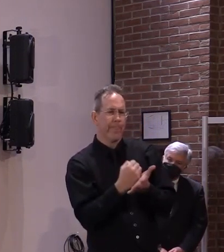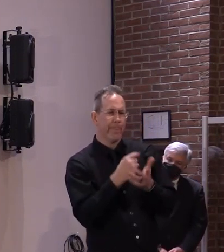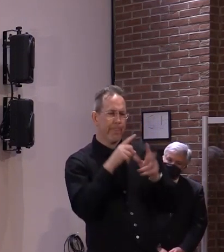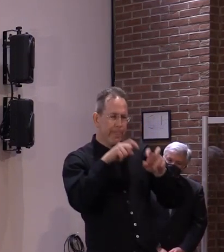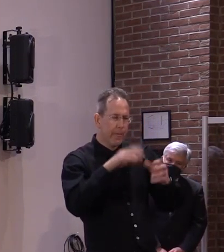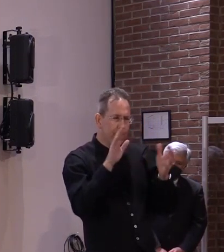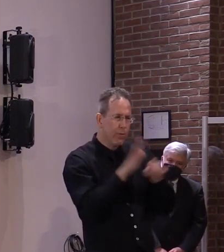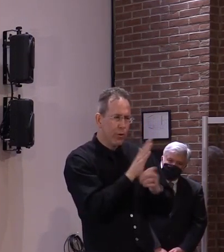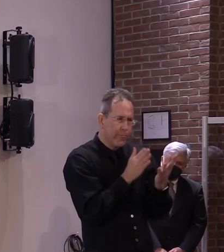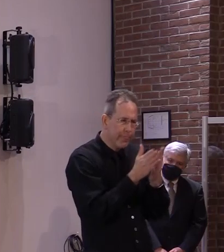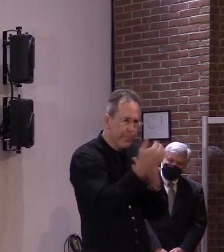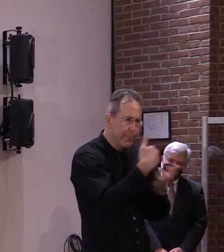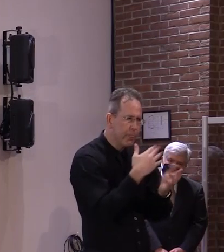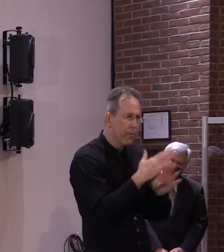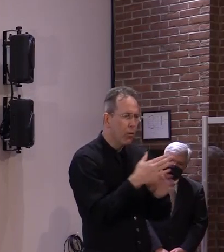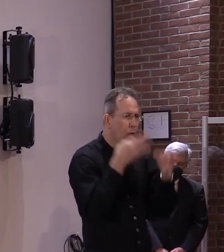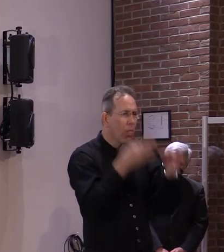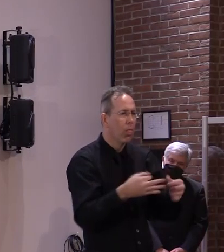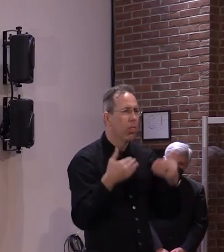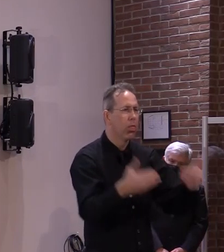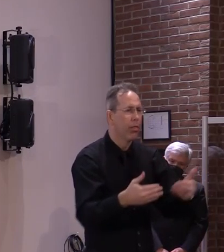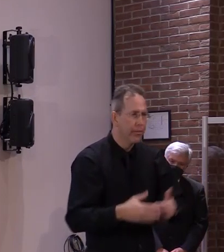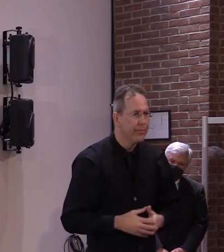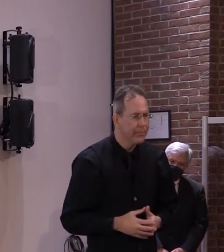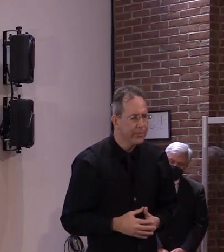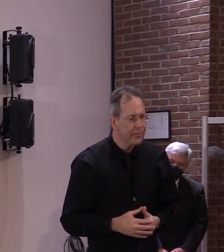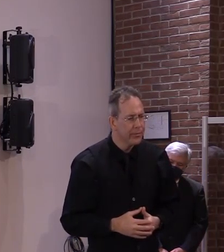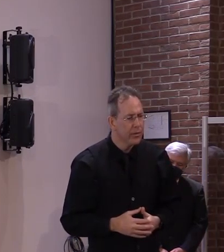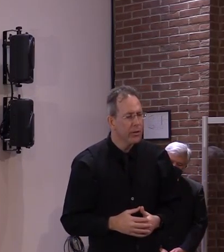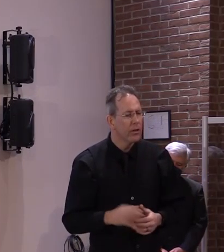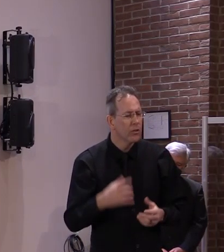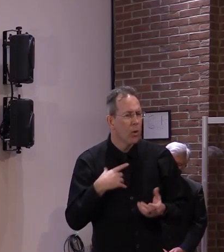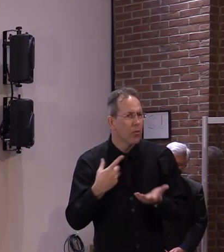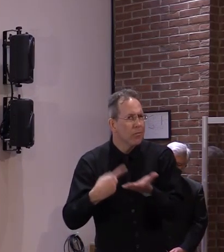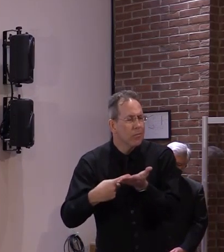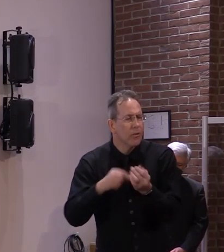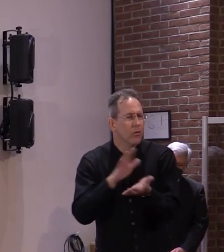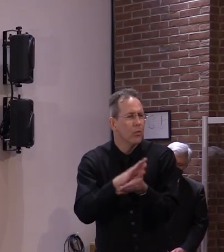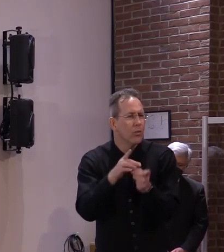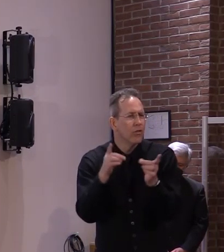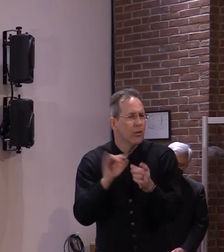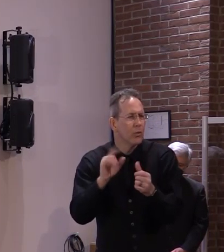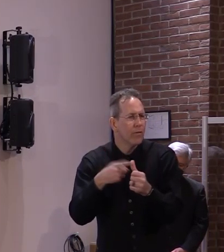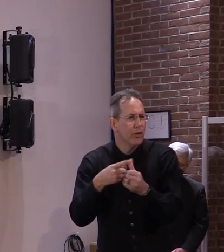Okay. Thanks, everyone. Eric, the time's Argus.